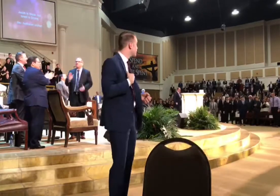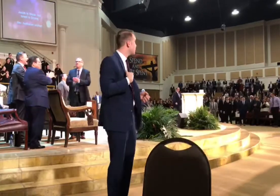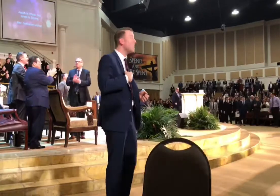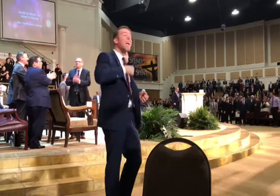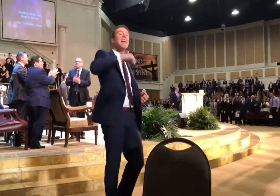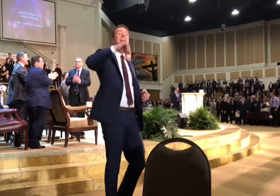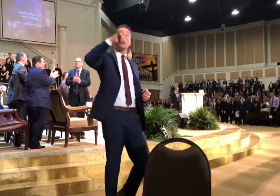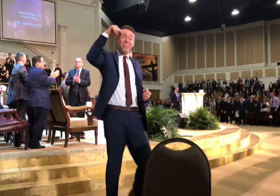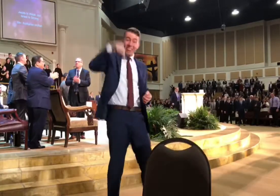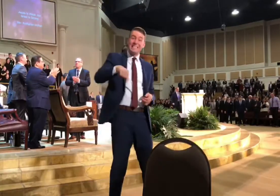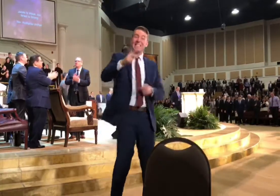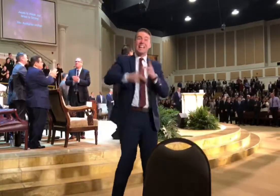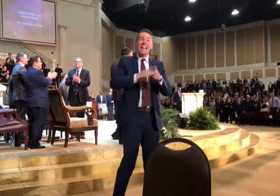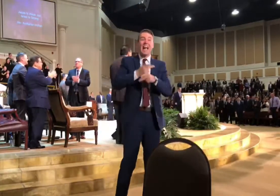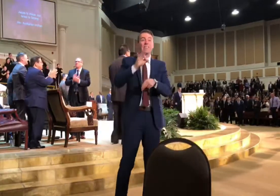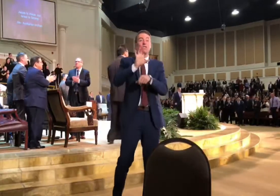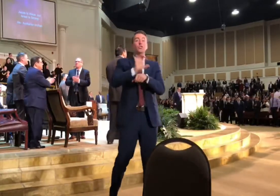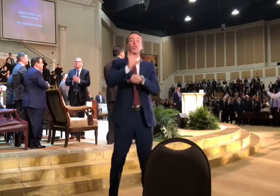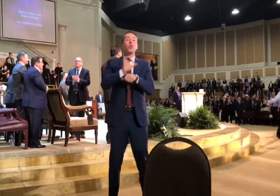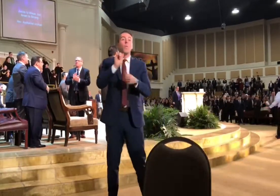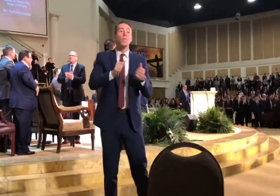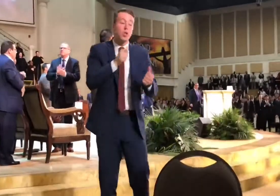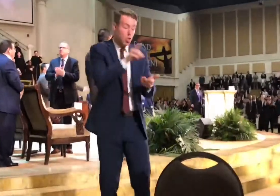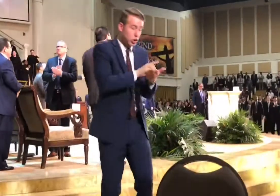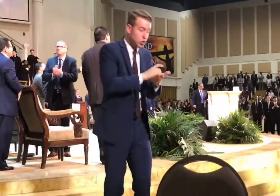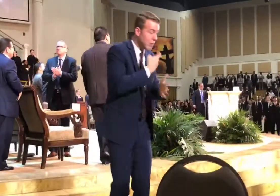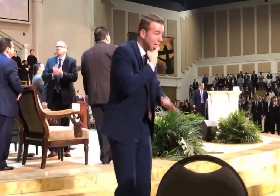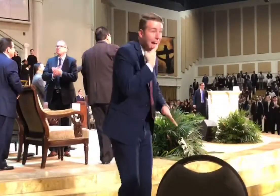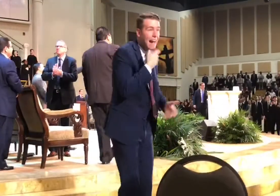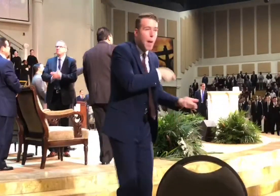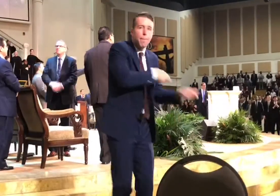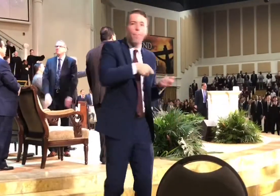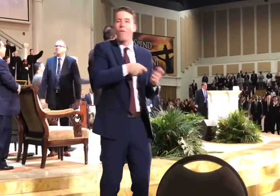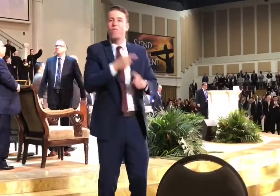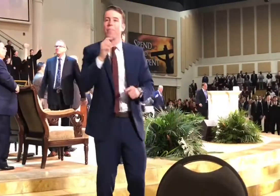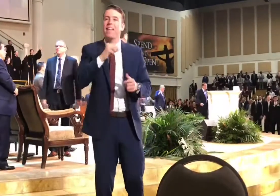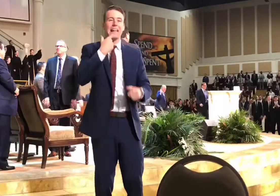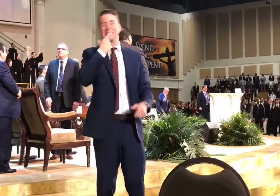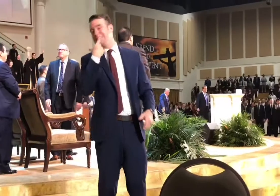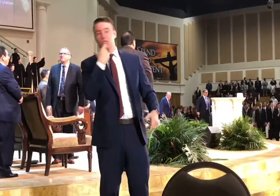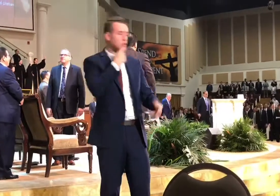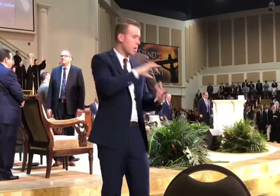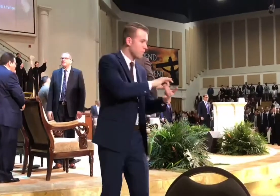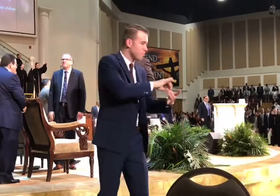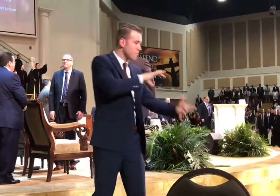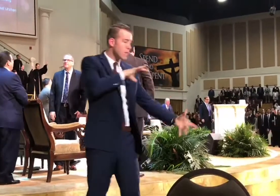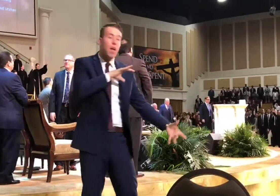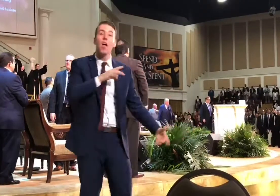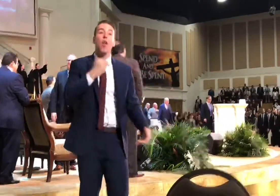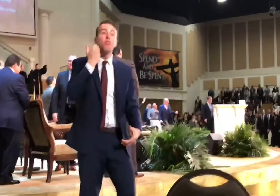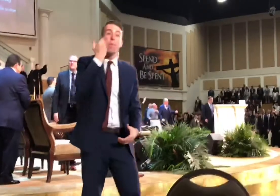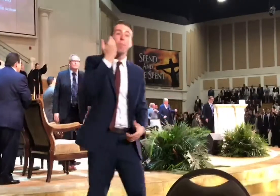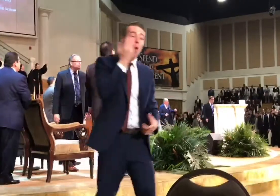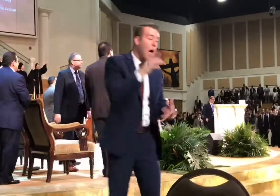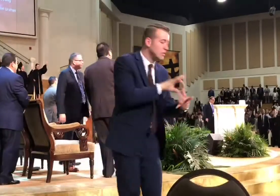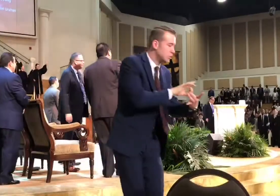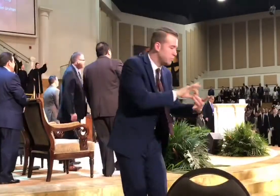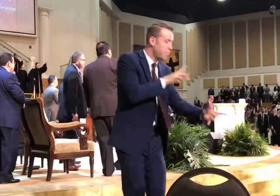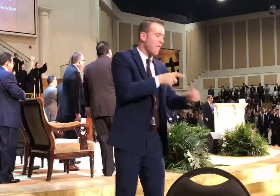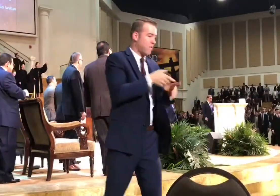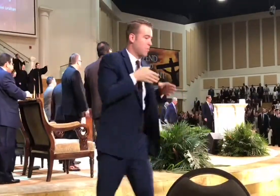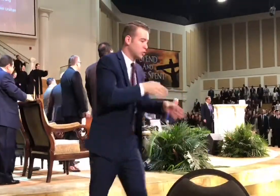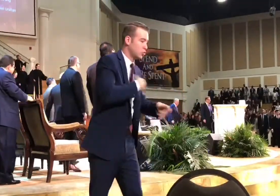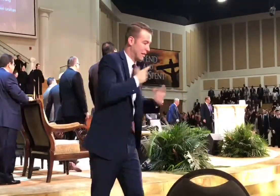This is the kind of church that'll pull the drug addict out of their addiction, that'll pull the prostitute off the